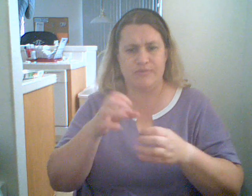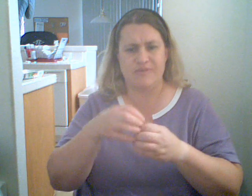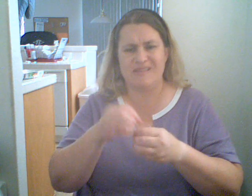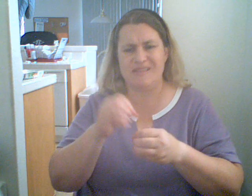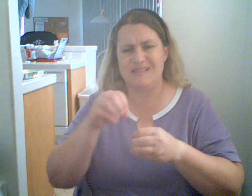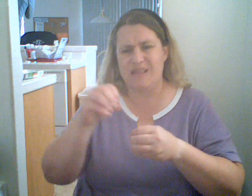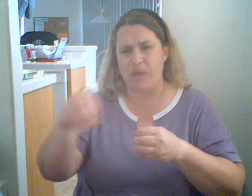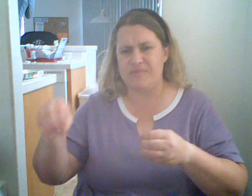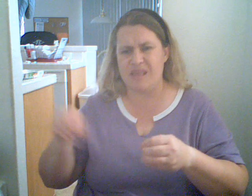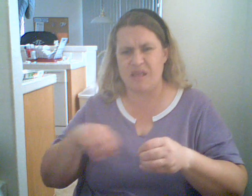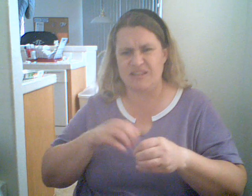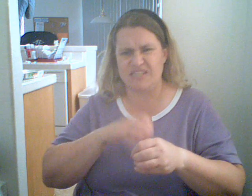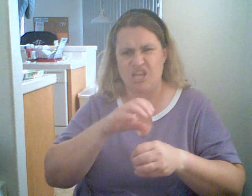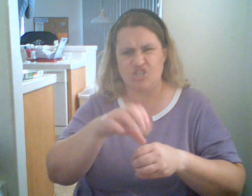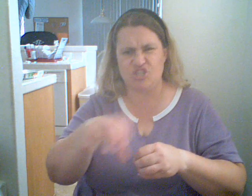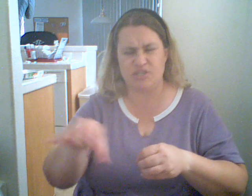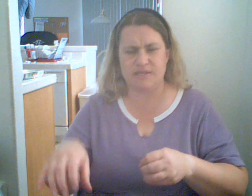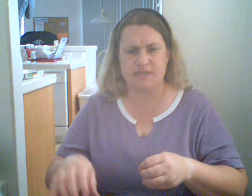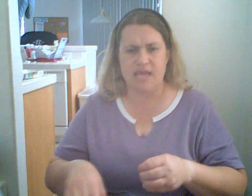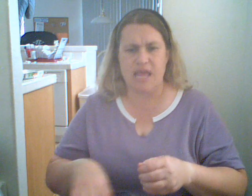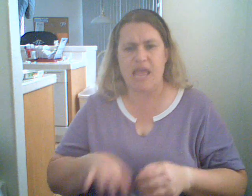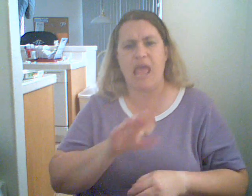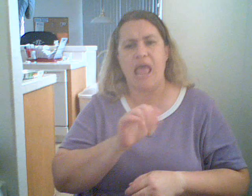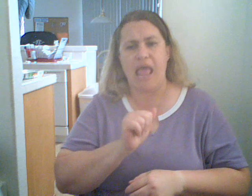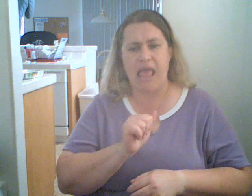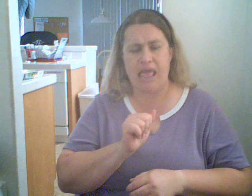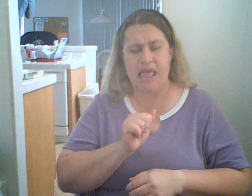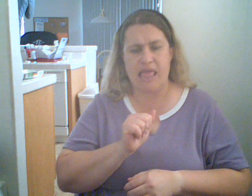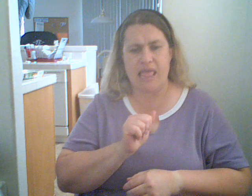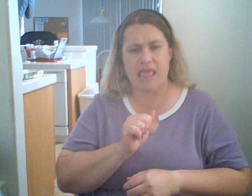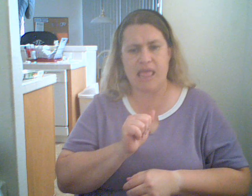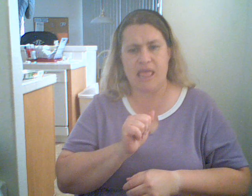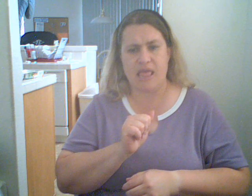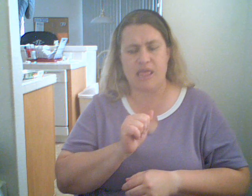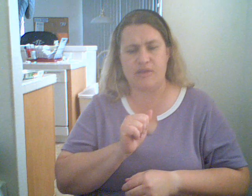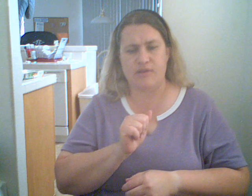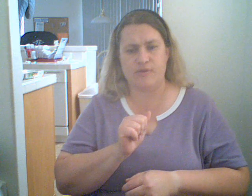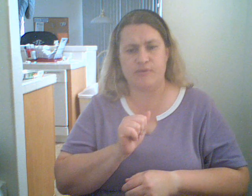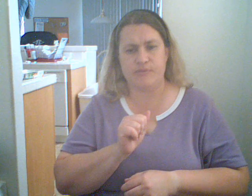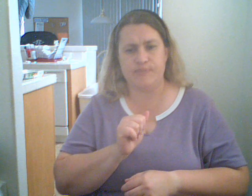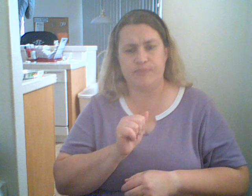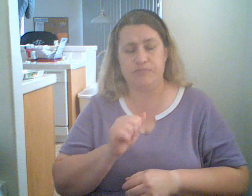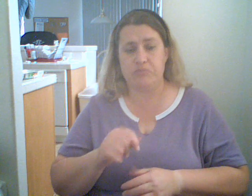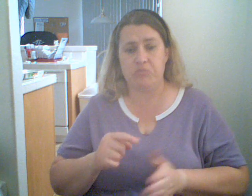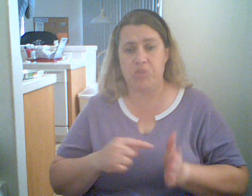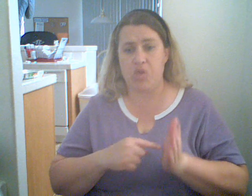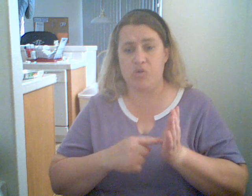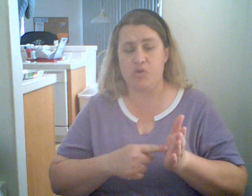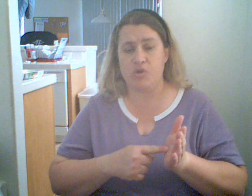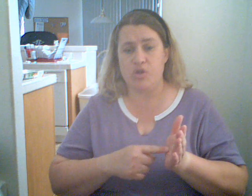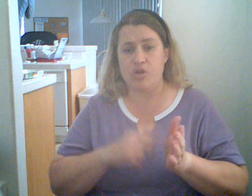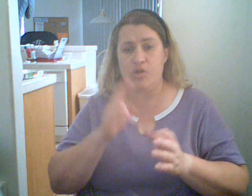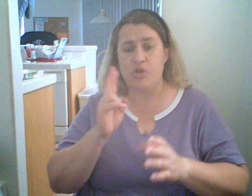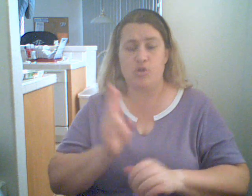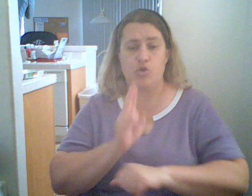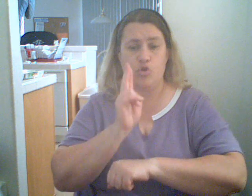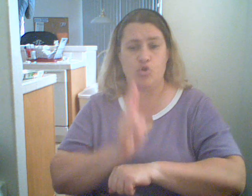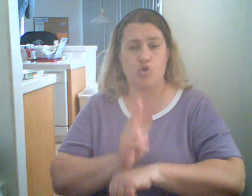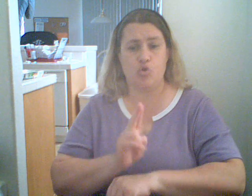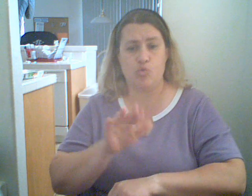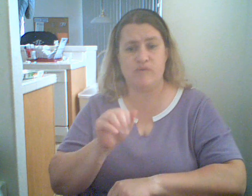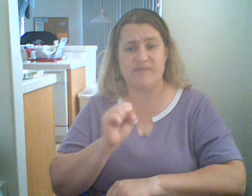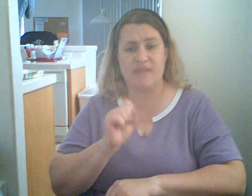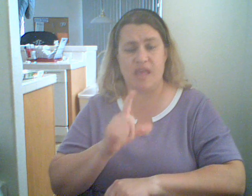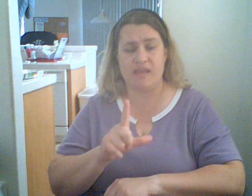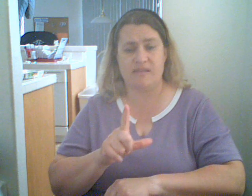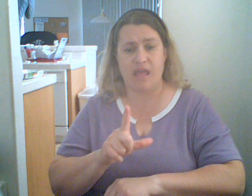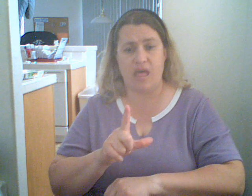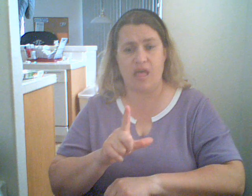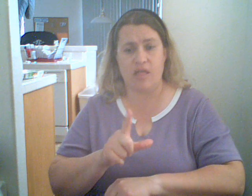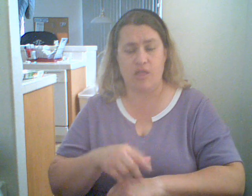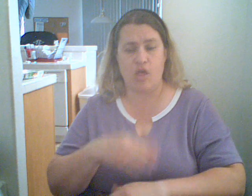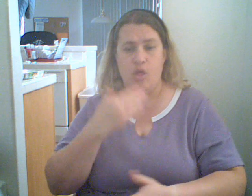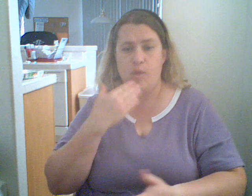task 9A is being able to use ASL proficiently within